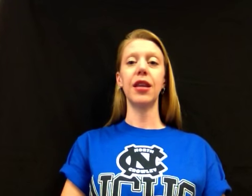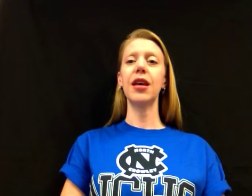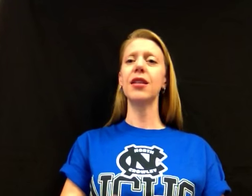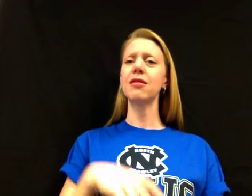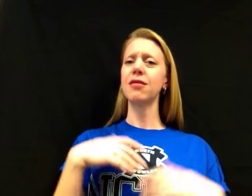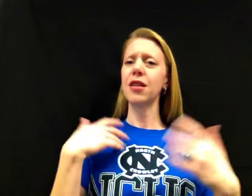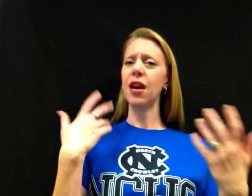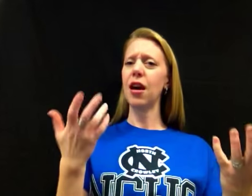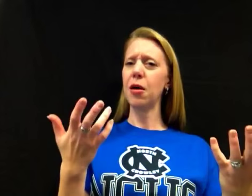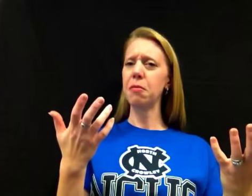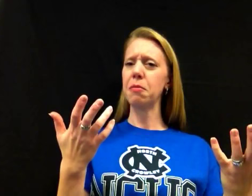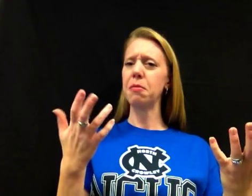then